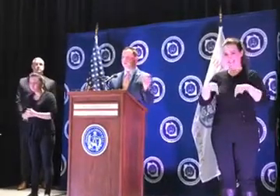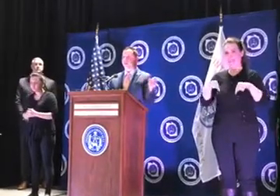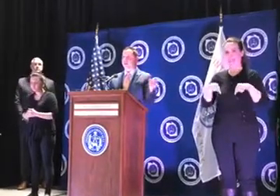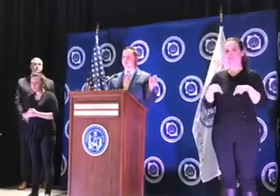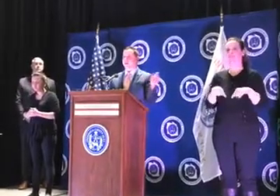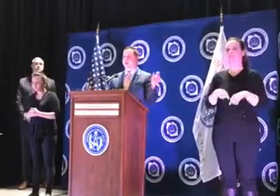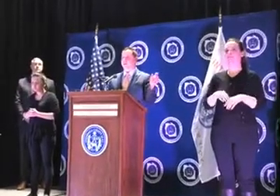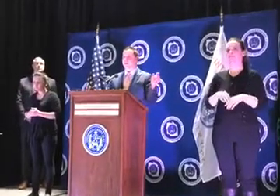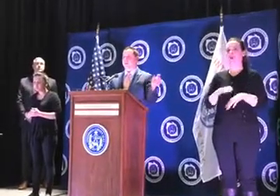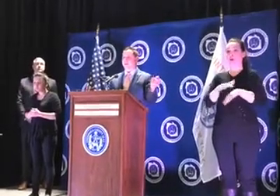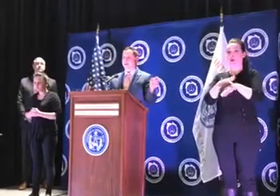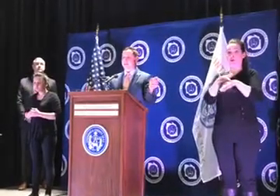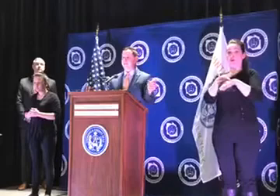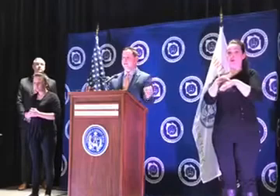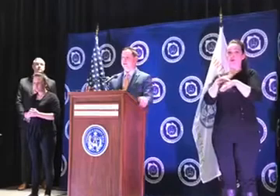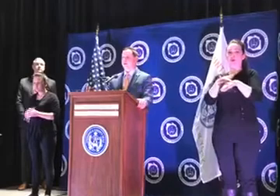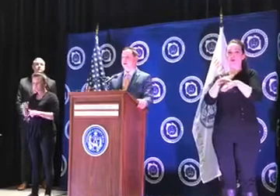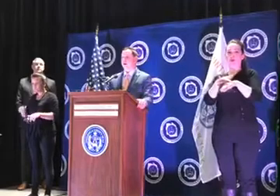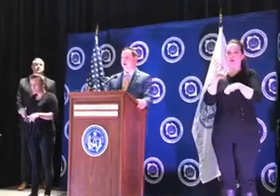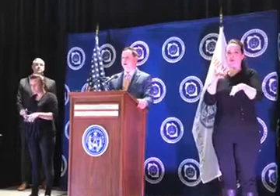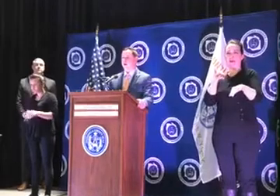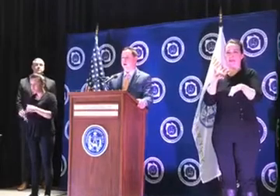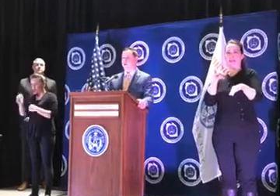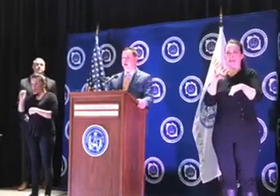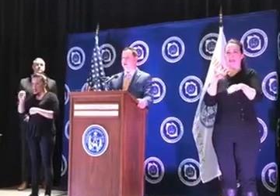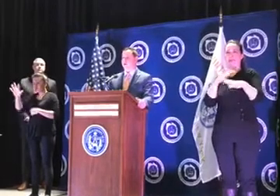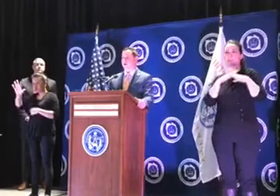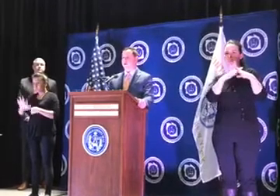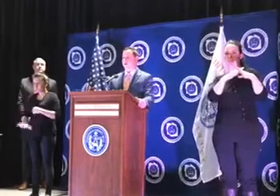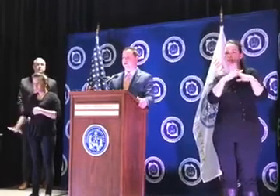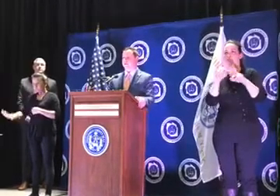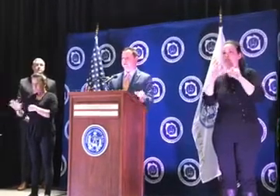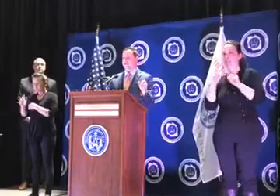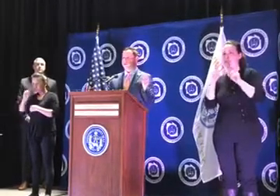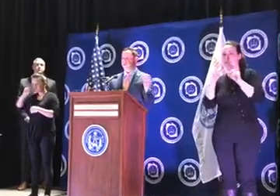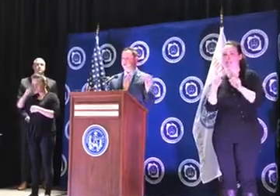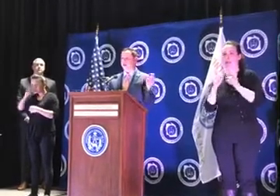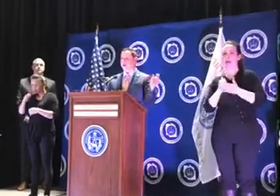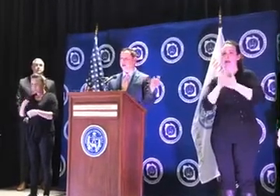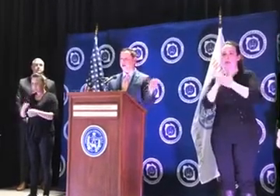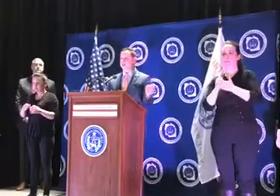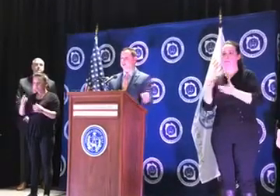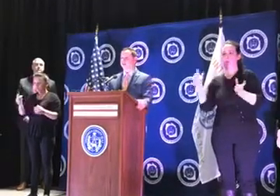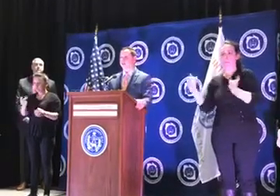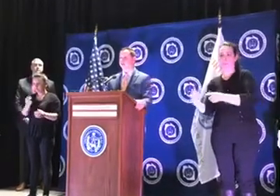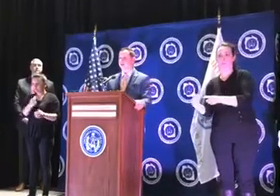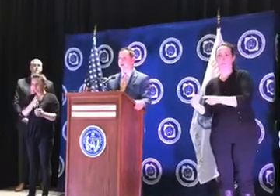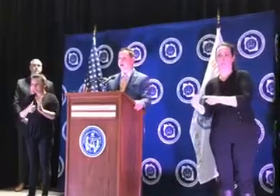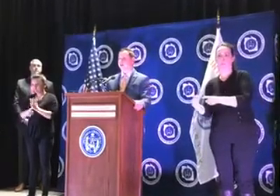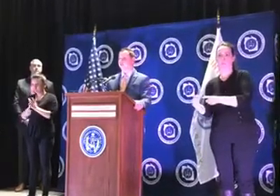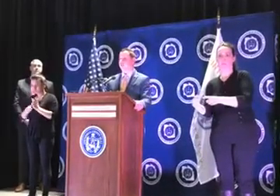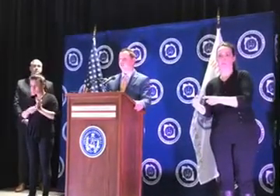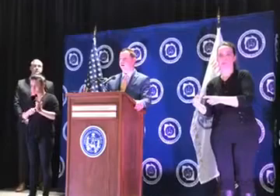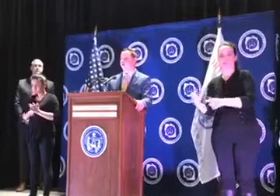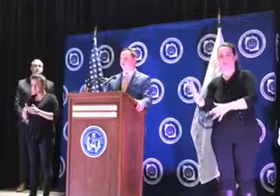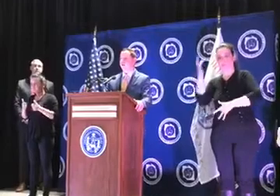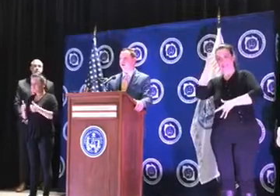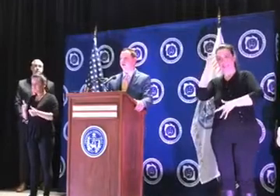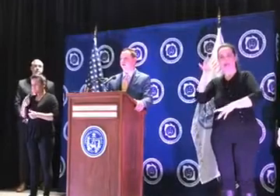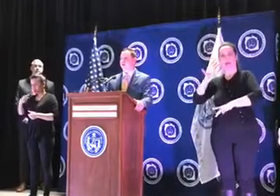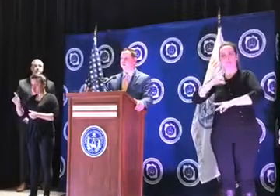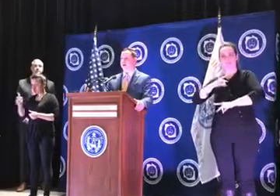early communities that began testing. Our doctors wanted us testing. We started a triage testing site early on before we